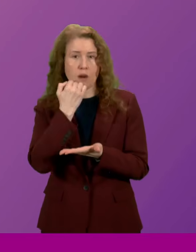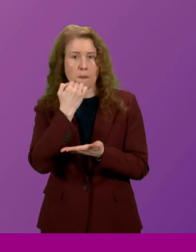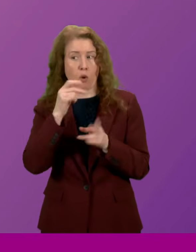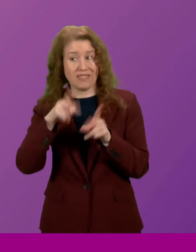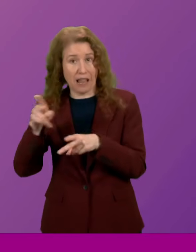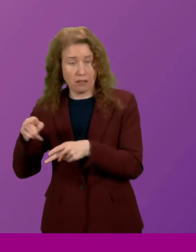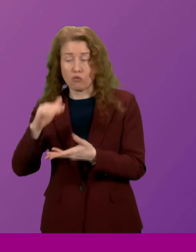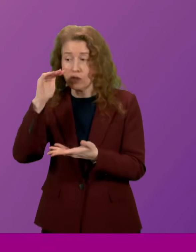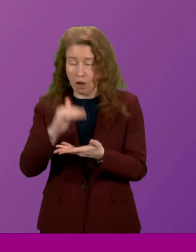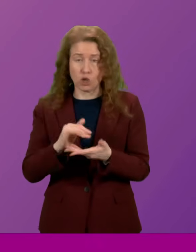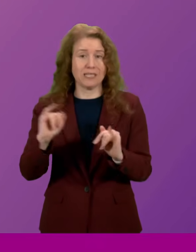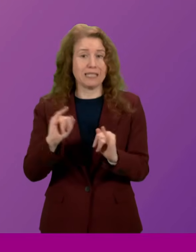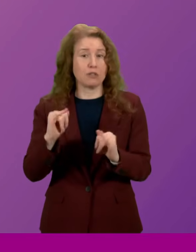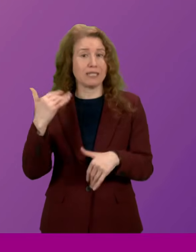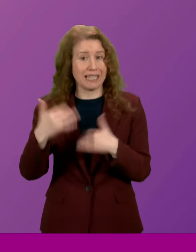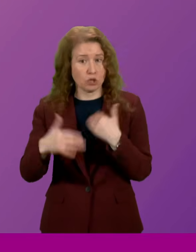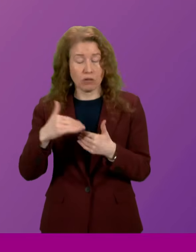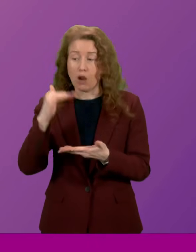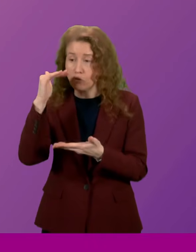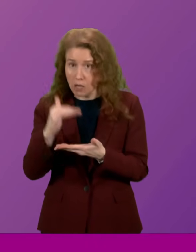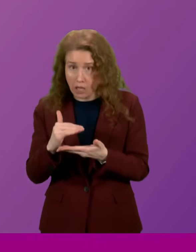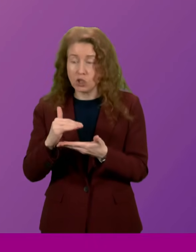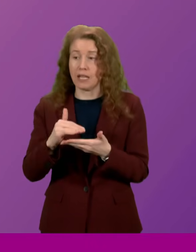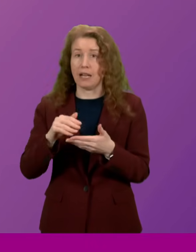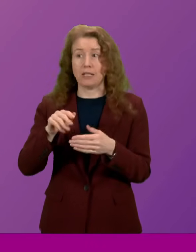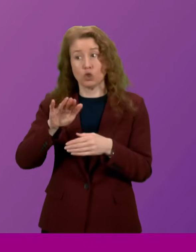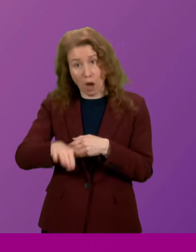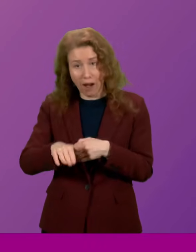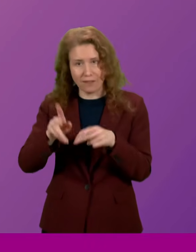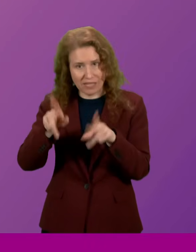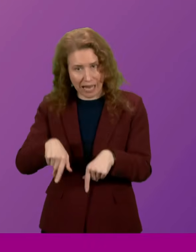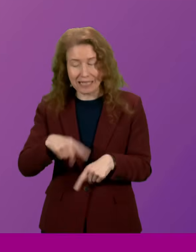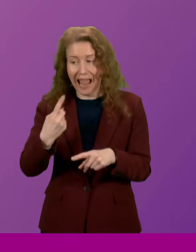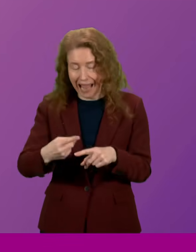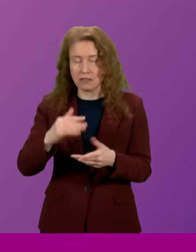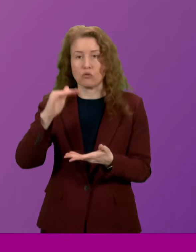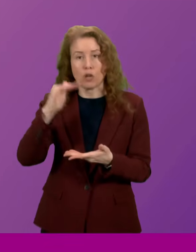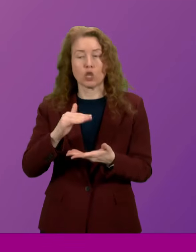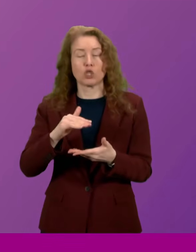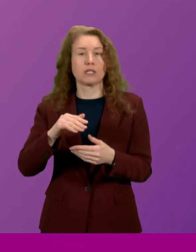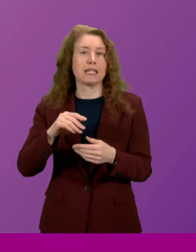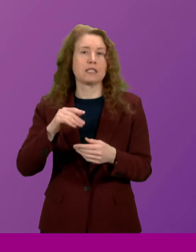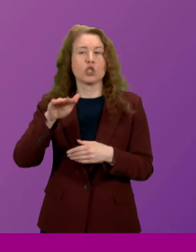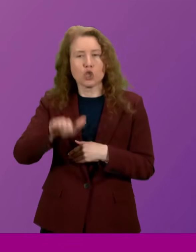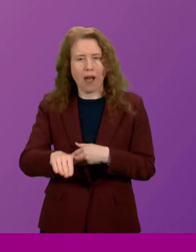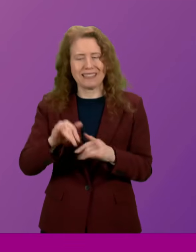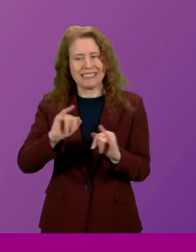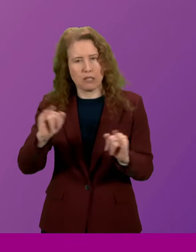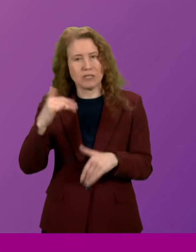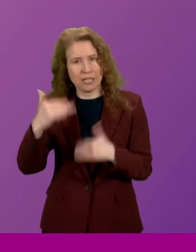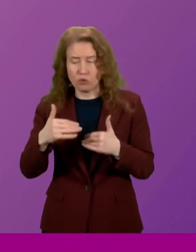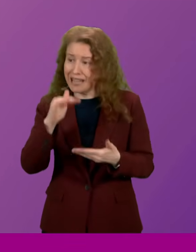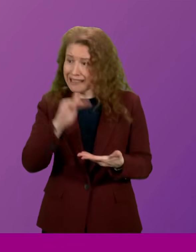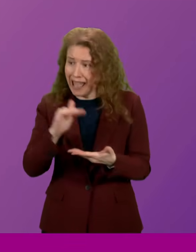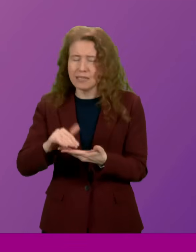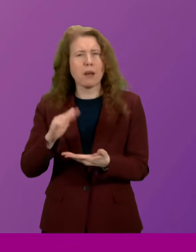reduction in serious injuries, a reduction in child fatalities and a reduction in child serious injuries. But I acknowledge there is more